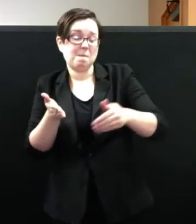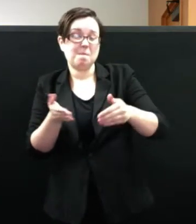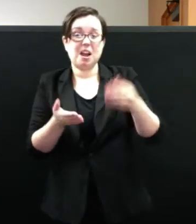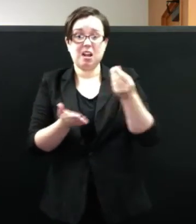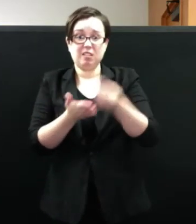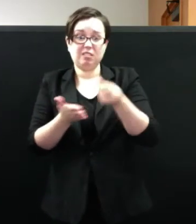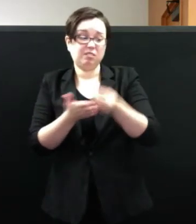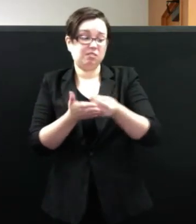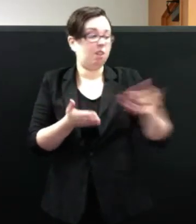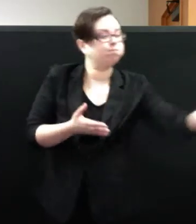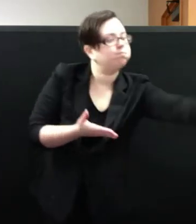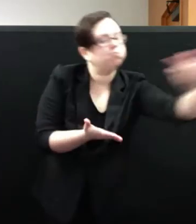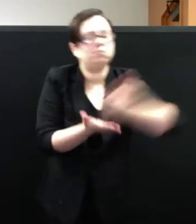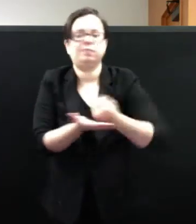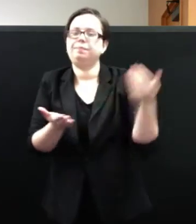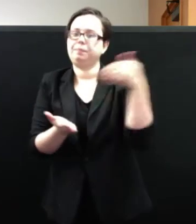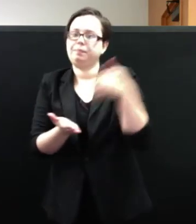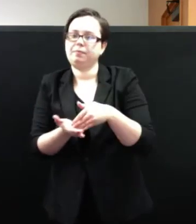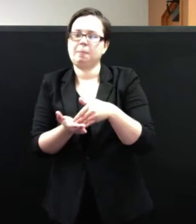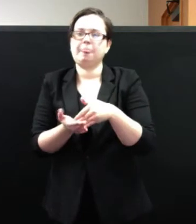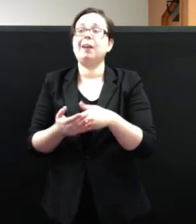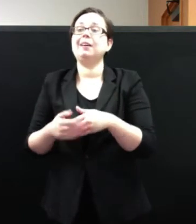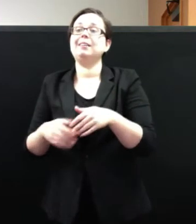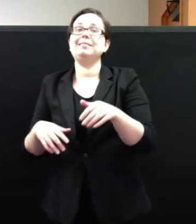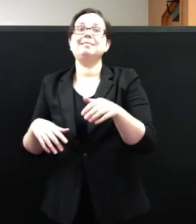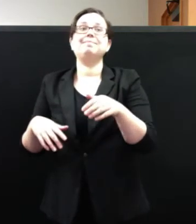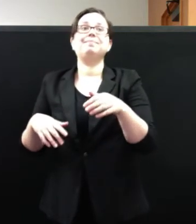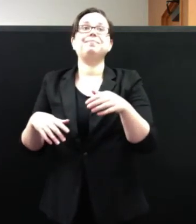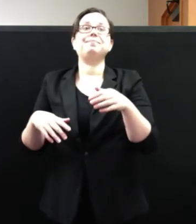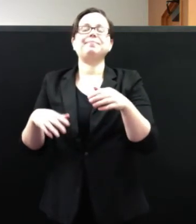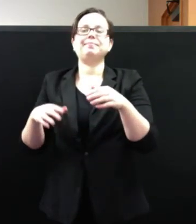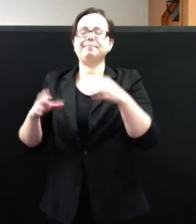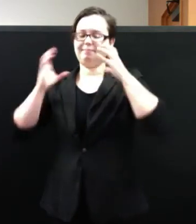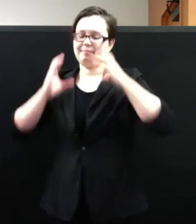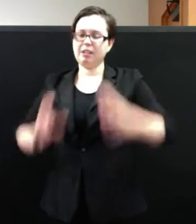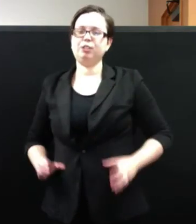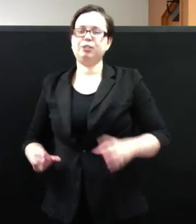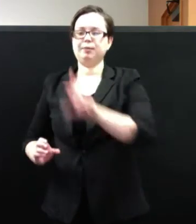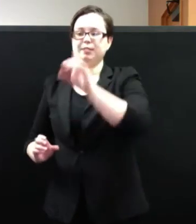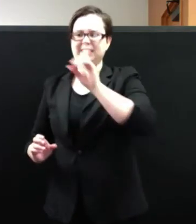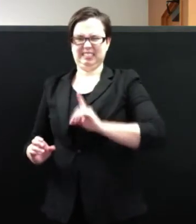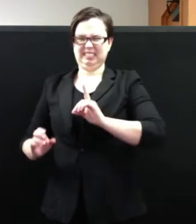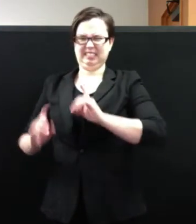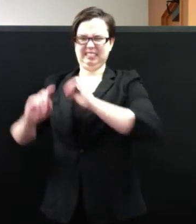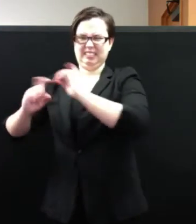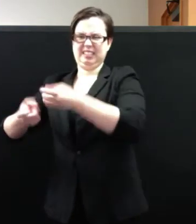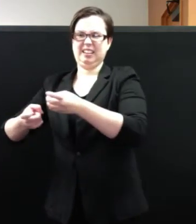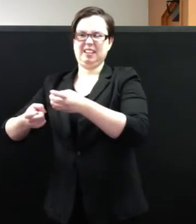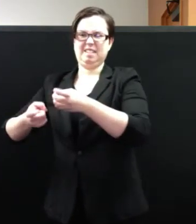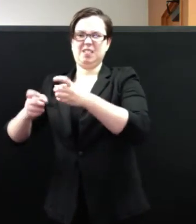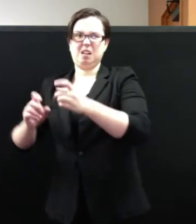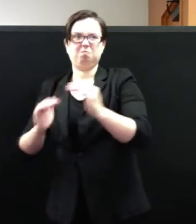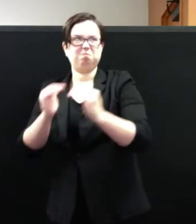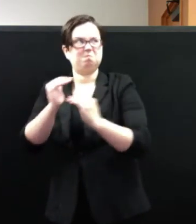rating to an A rating from their customers. Why? Because there's alignment from the executive team. So I'm now